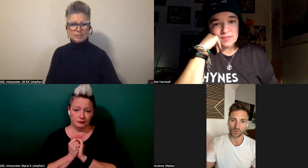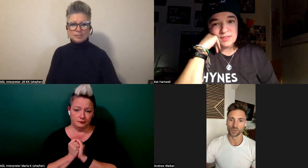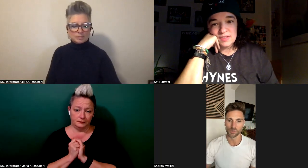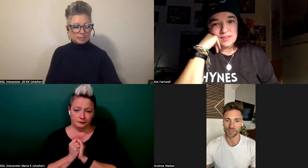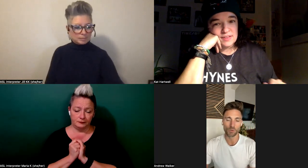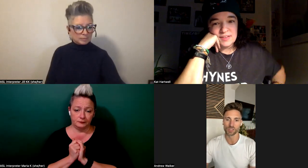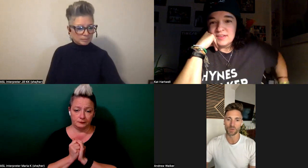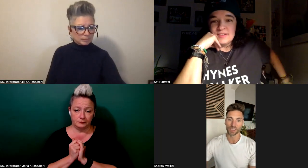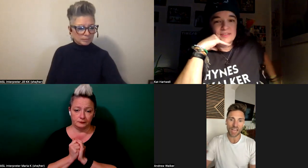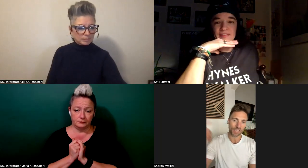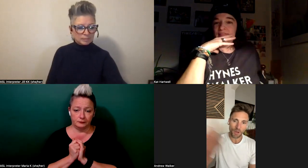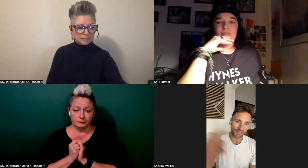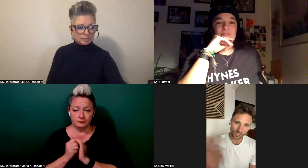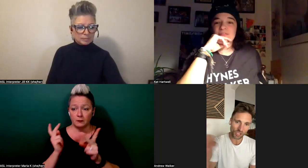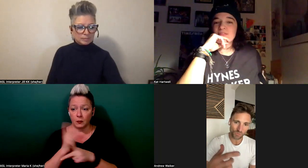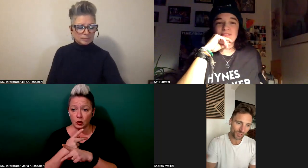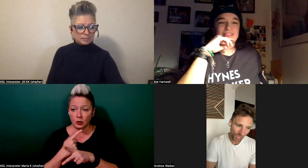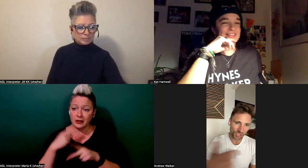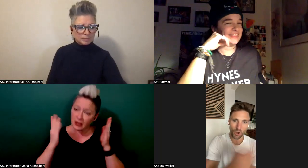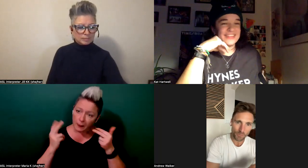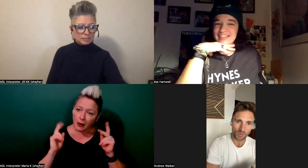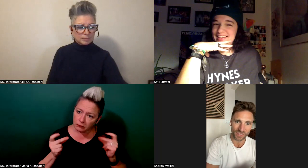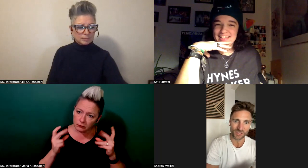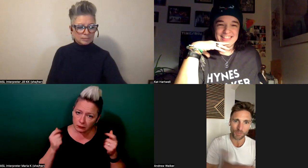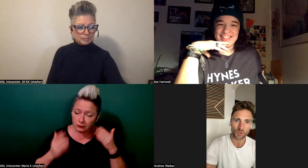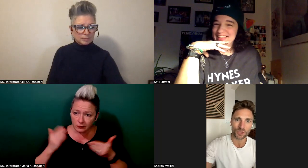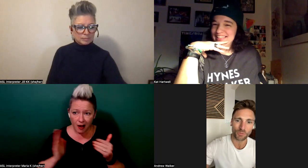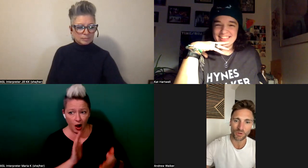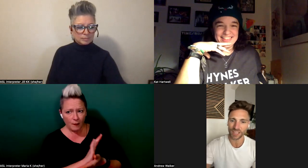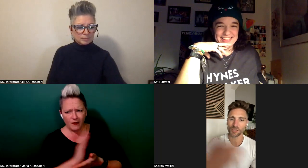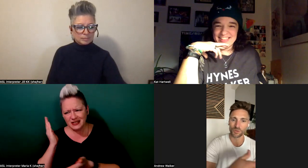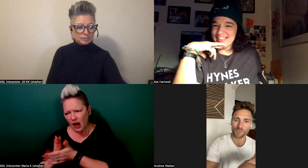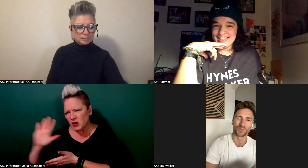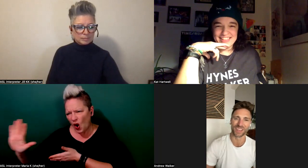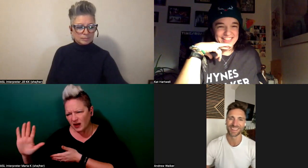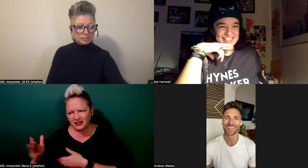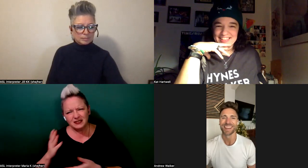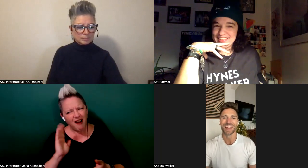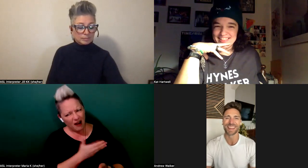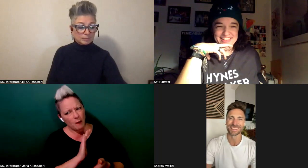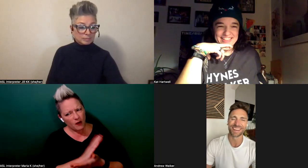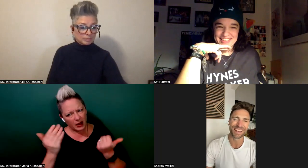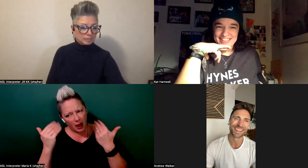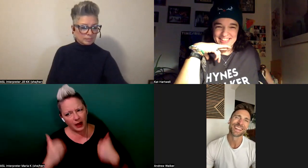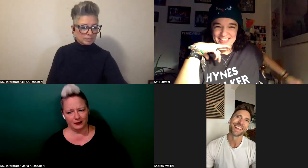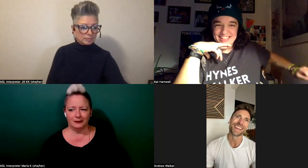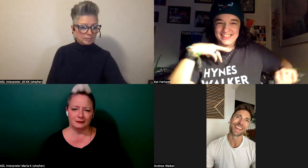the producers, they would just be like, guys, come on, you got to shoot our movie. Like, stop shooting your movie. You got to shoot our movie.